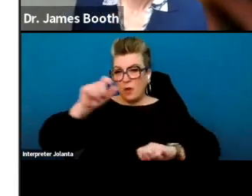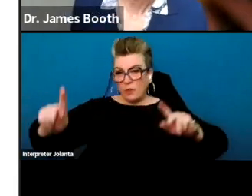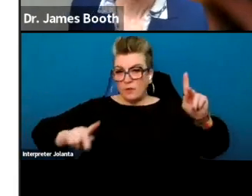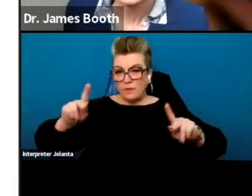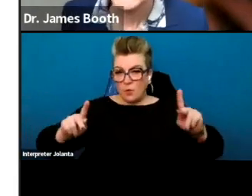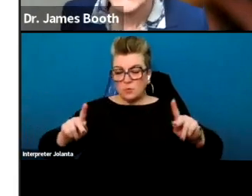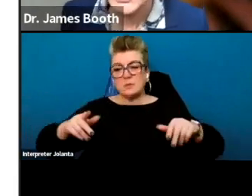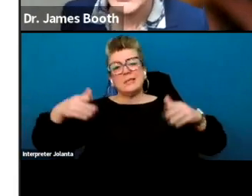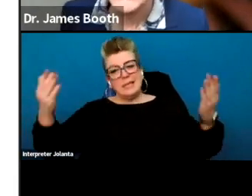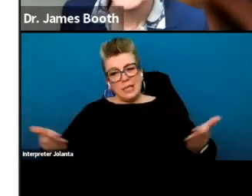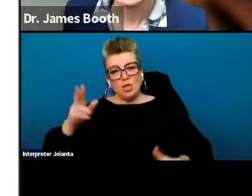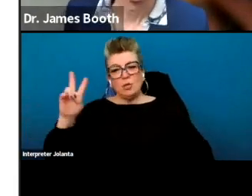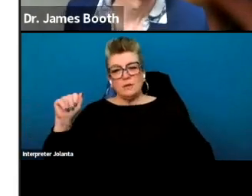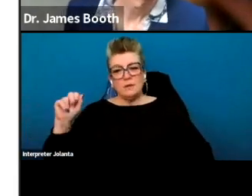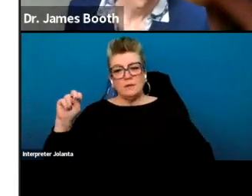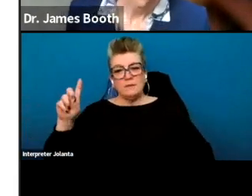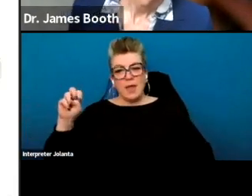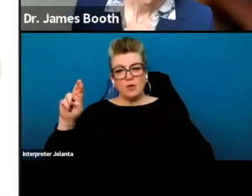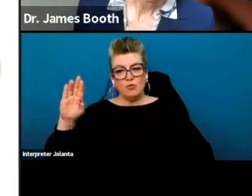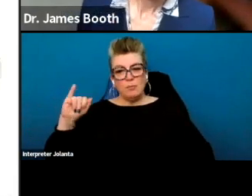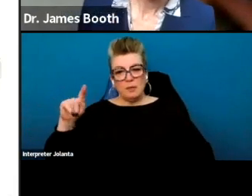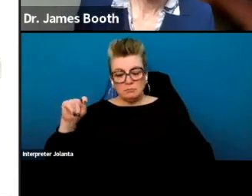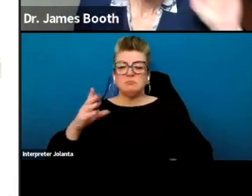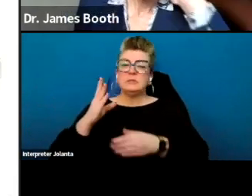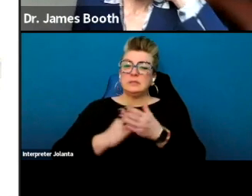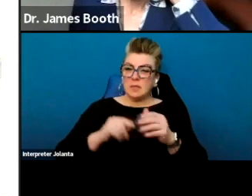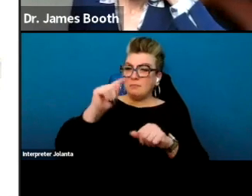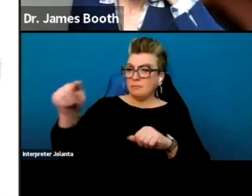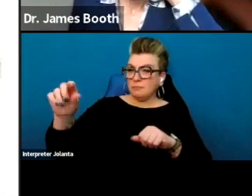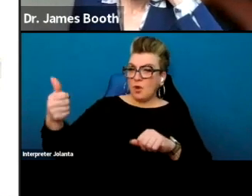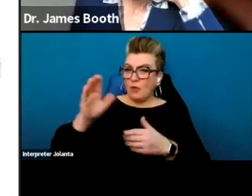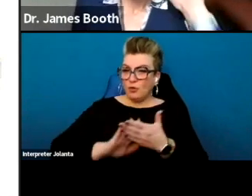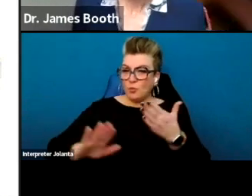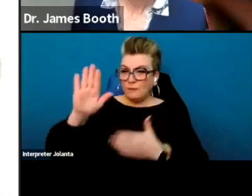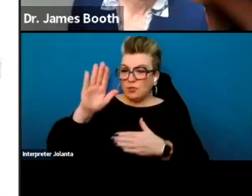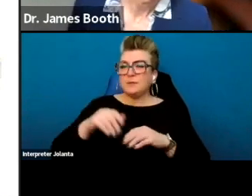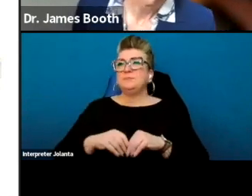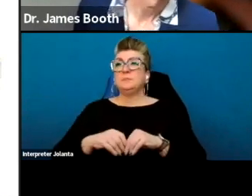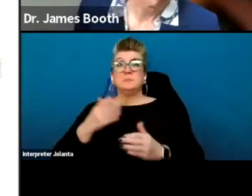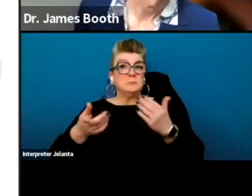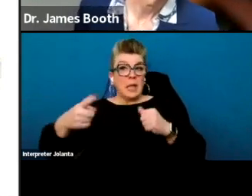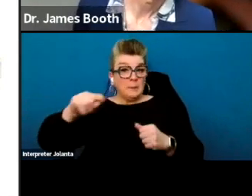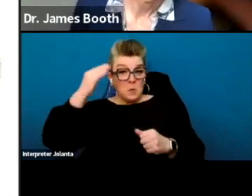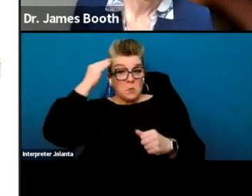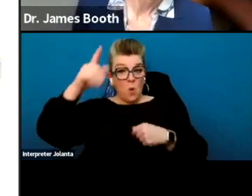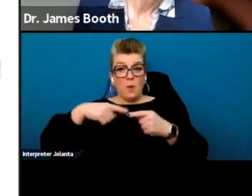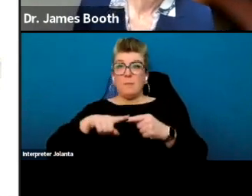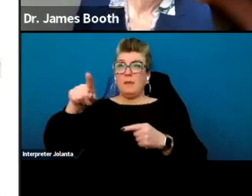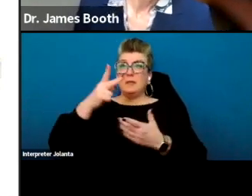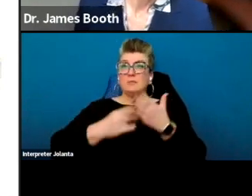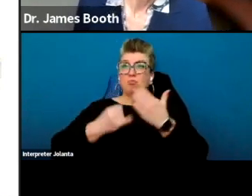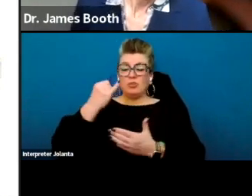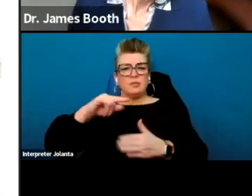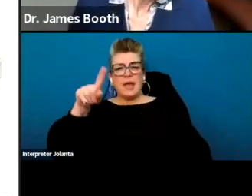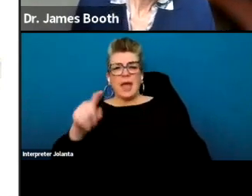at Vanderbilt and other universities. The first project that some of you may be familiar with is asking the